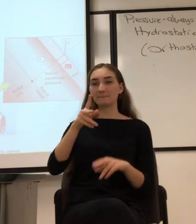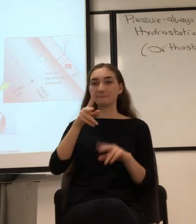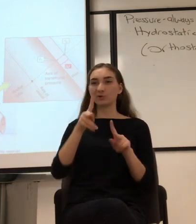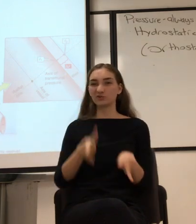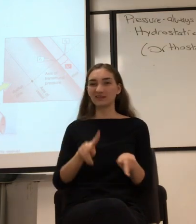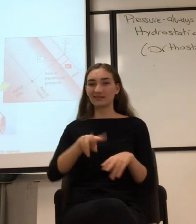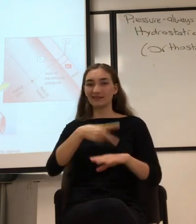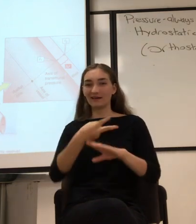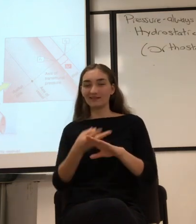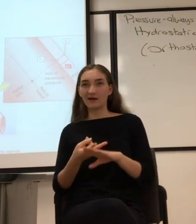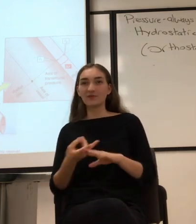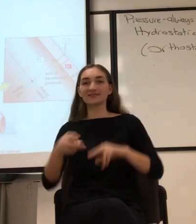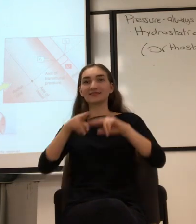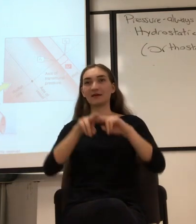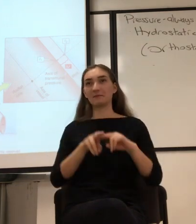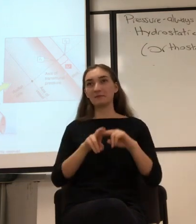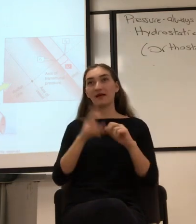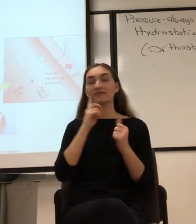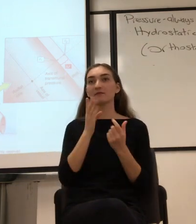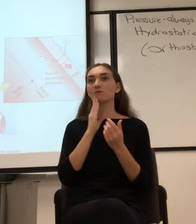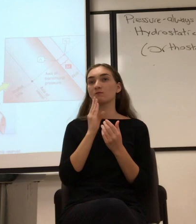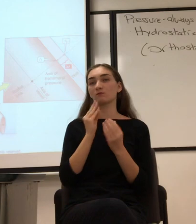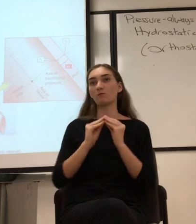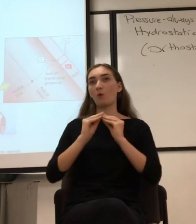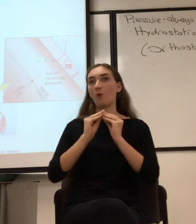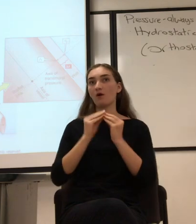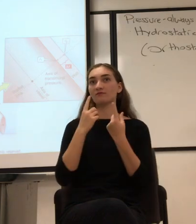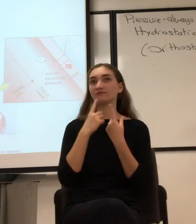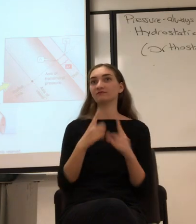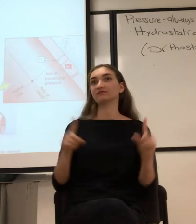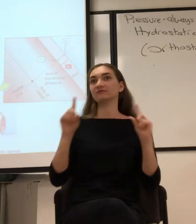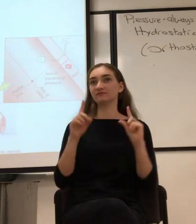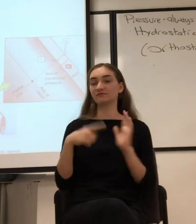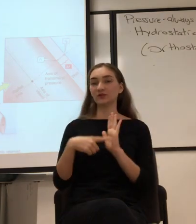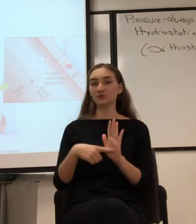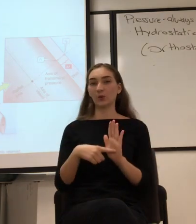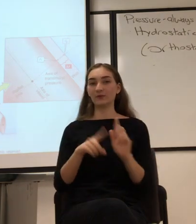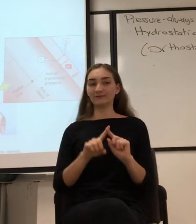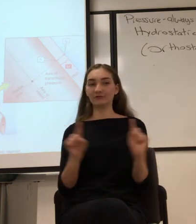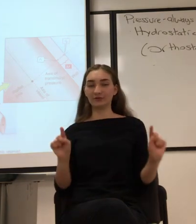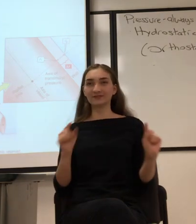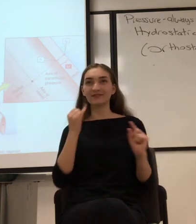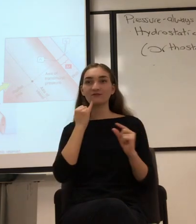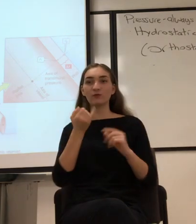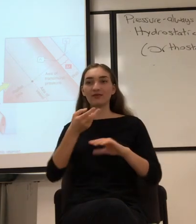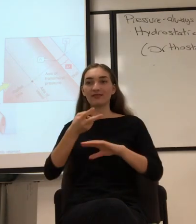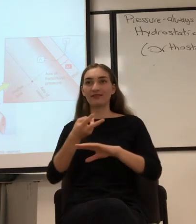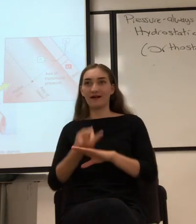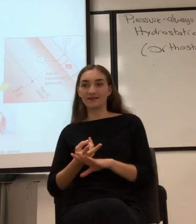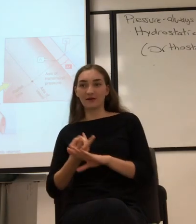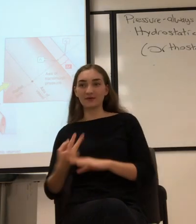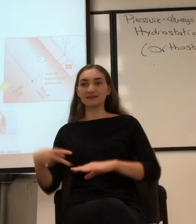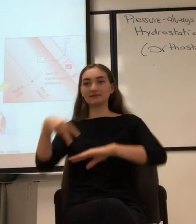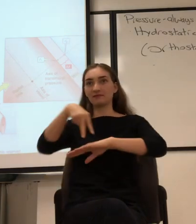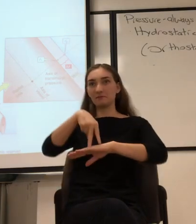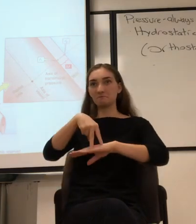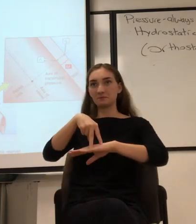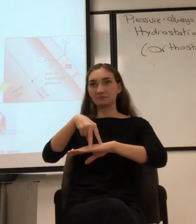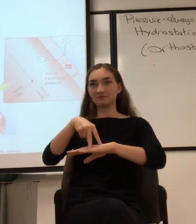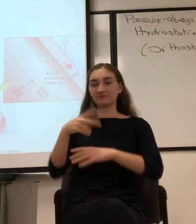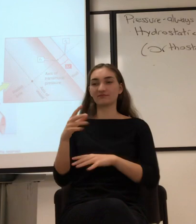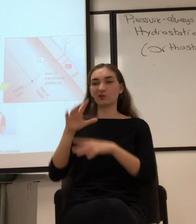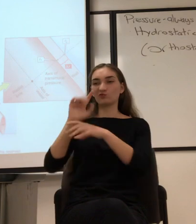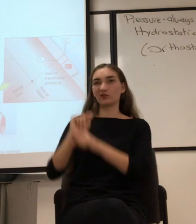lab, I think you have more of an effect if you stand up. You know, the traditional way you do this, you have this tilt table where you're kind of